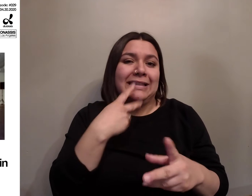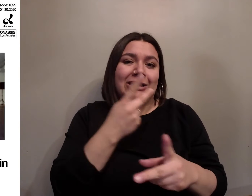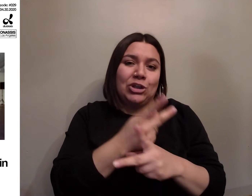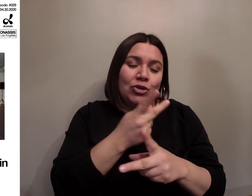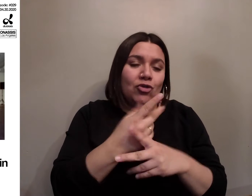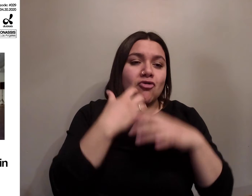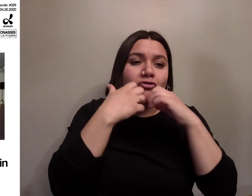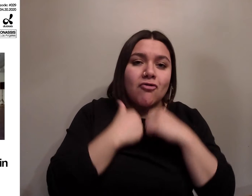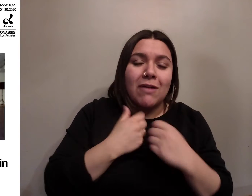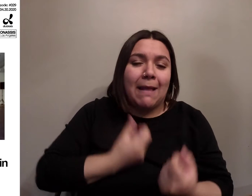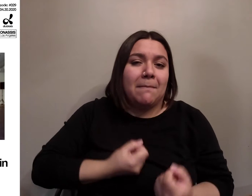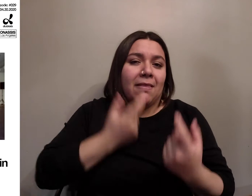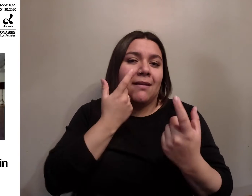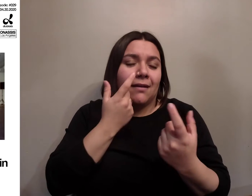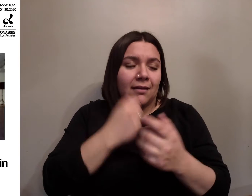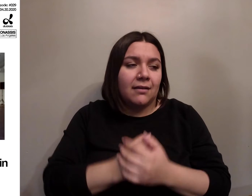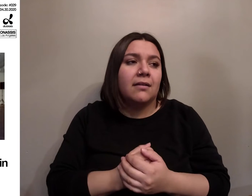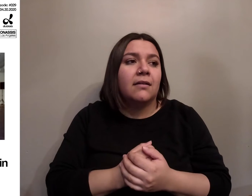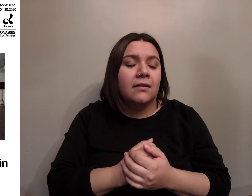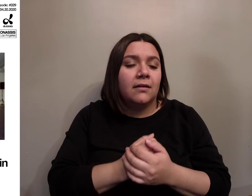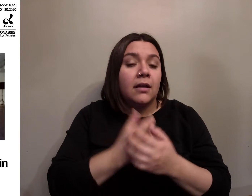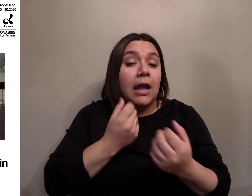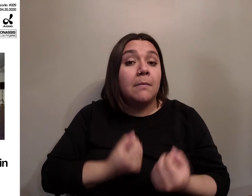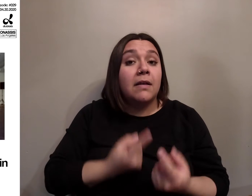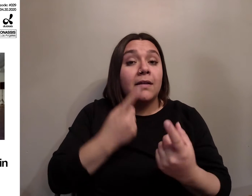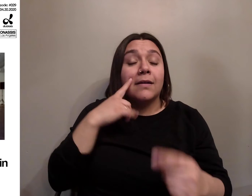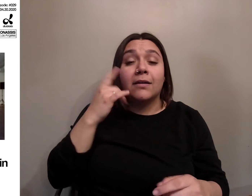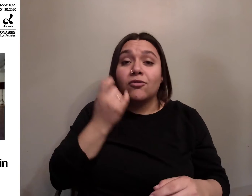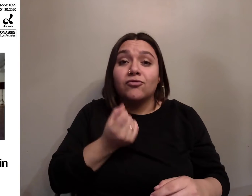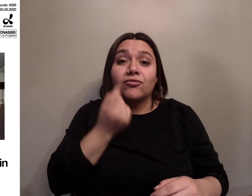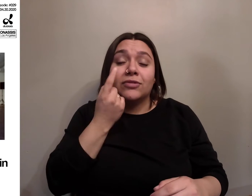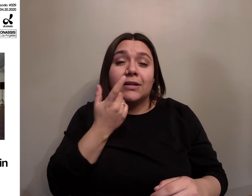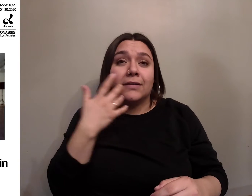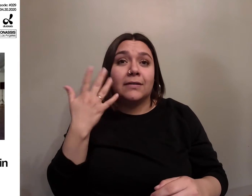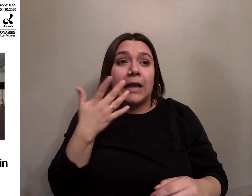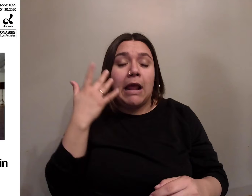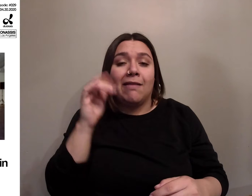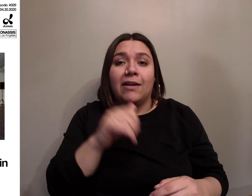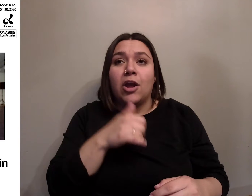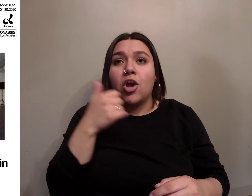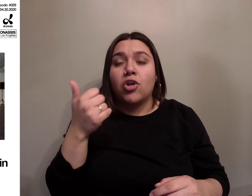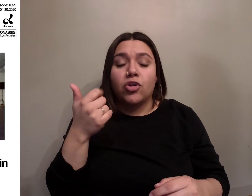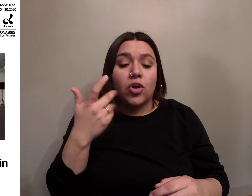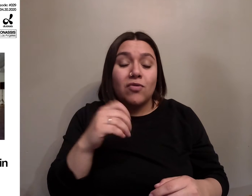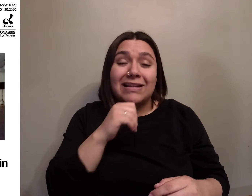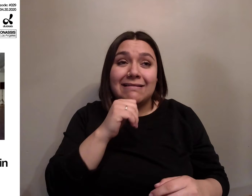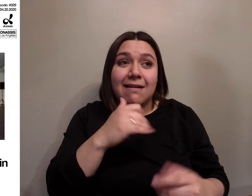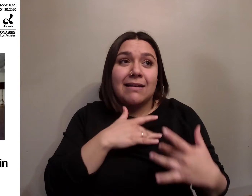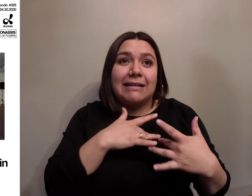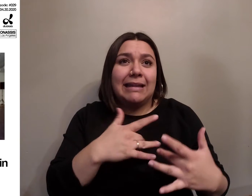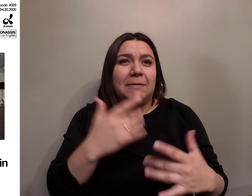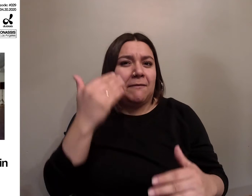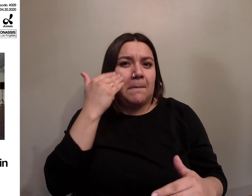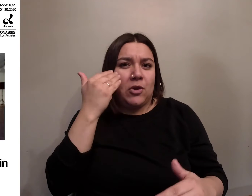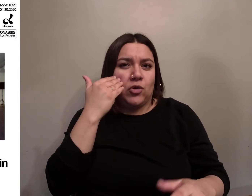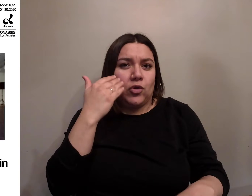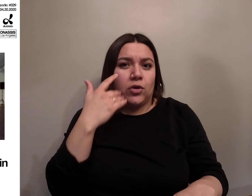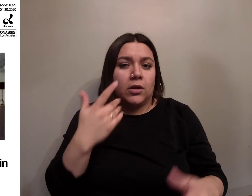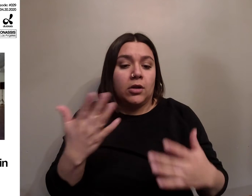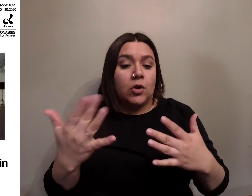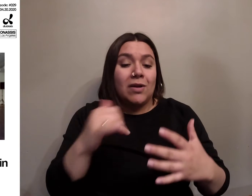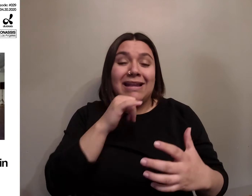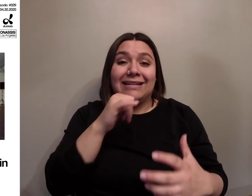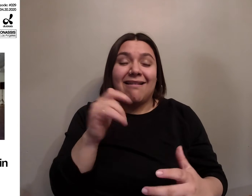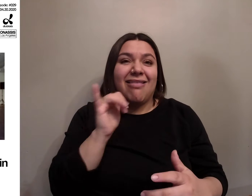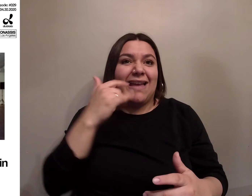of empathy, of understanding the other, what is not necessarily familiar, what is